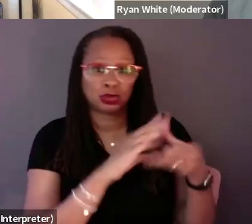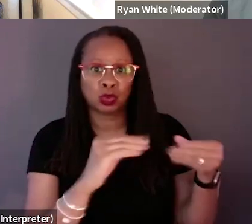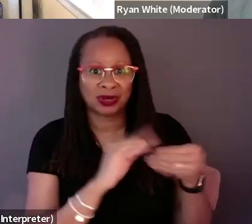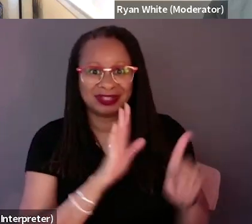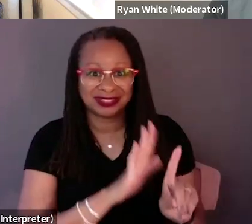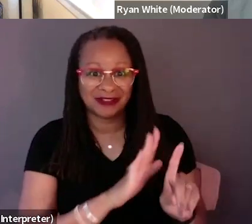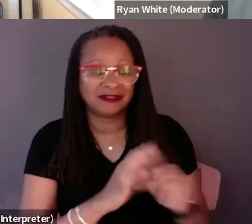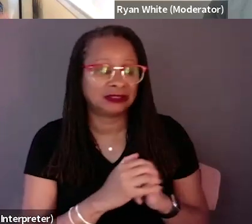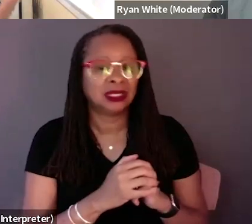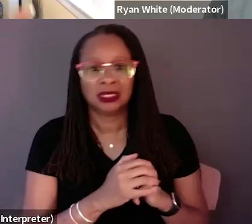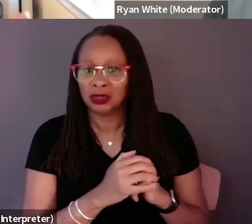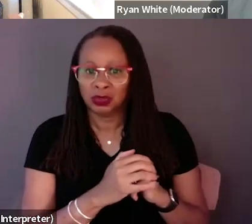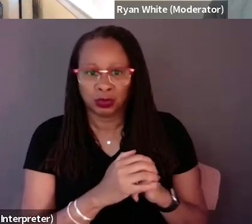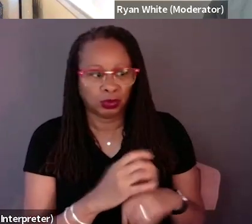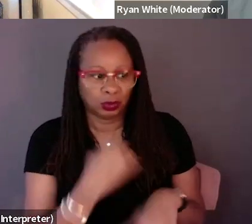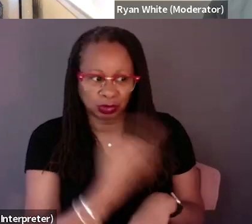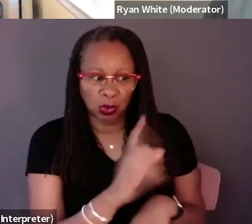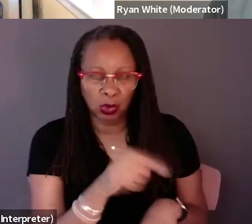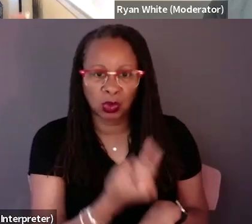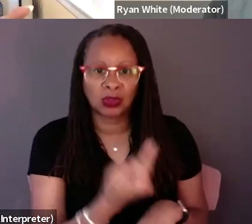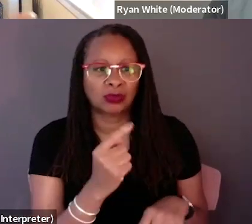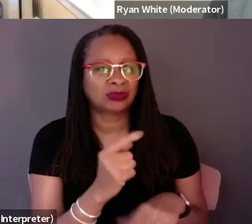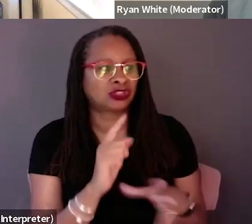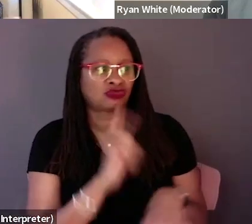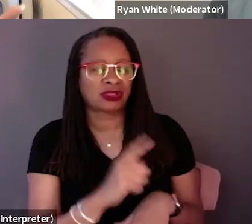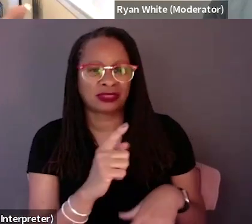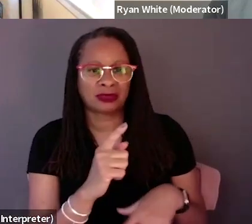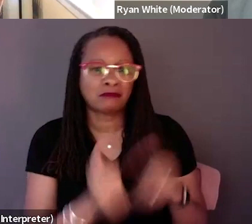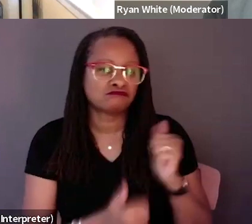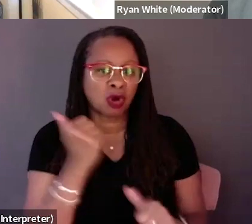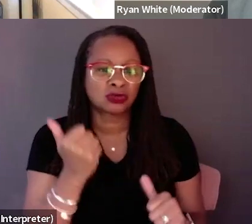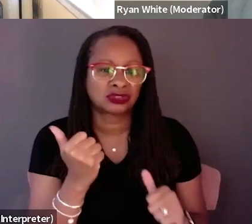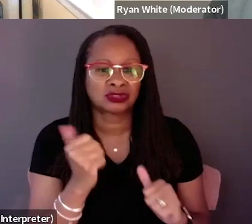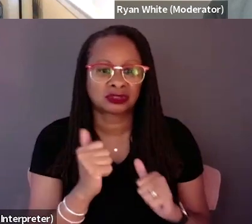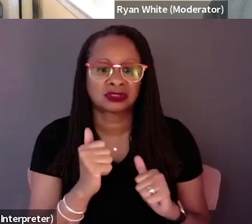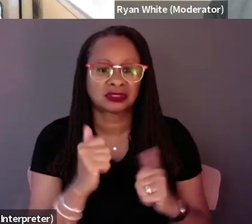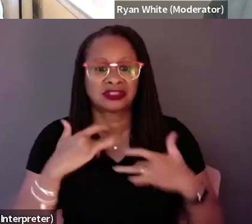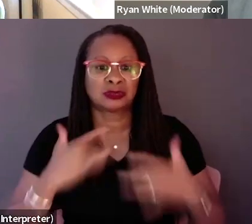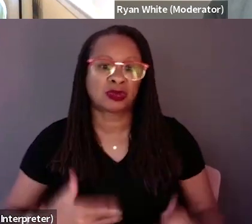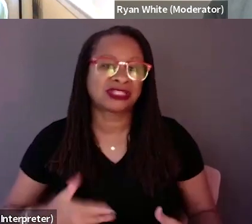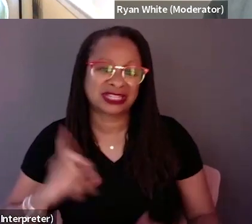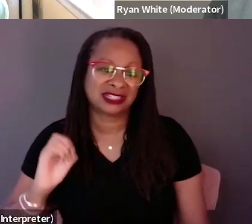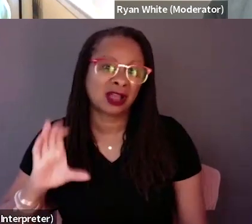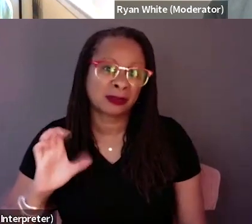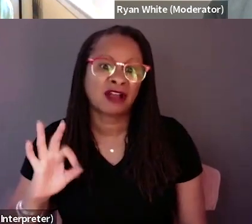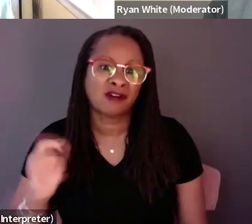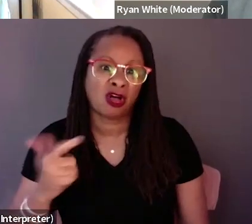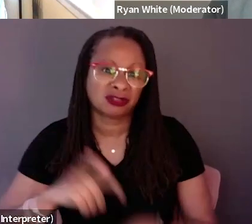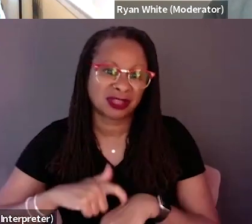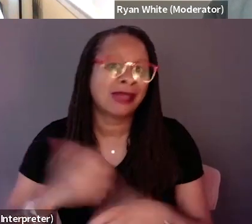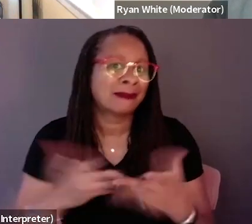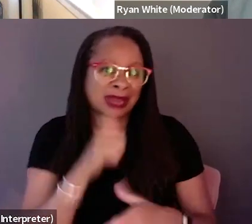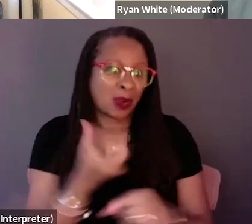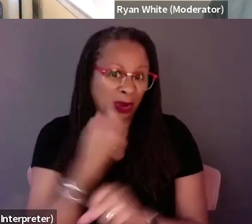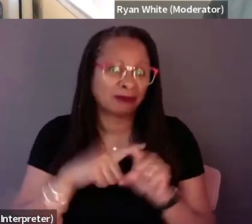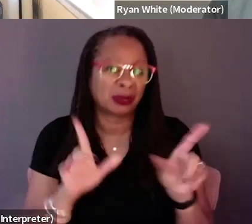like, told on its own would be like the most, well, it would be competing for the most depressing documentary of all time. It might